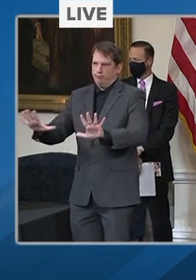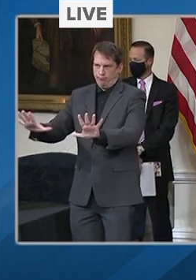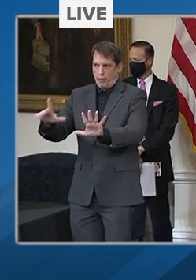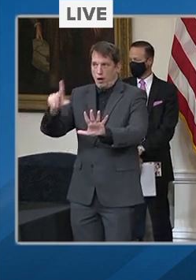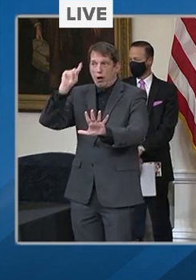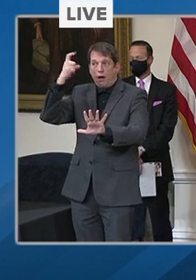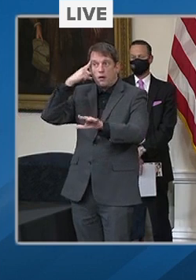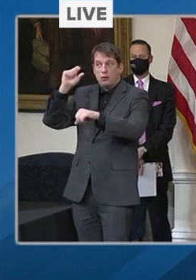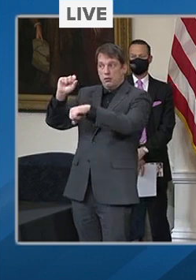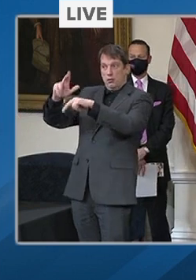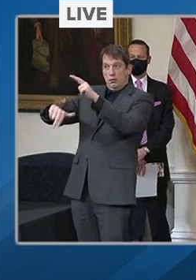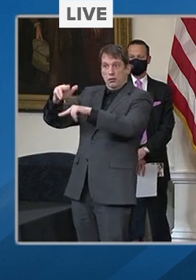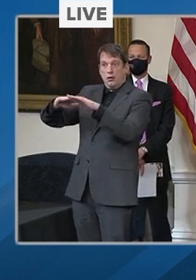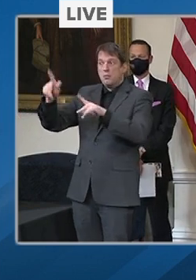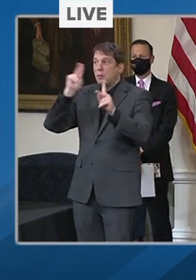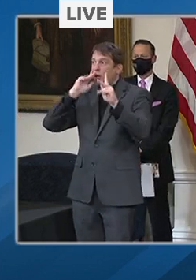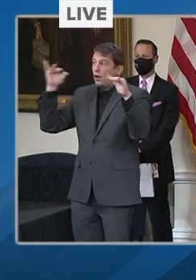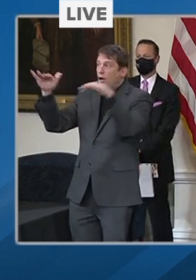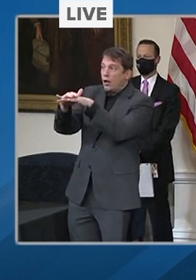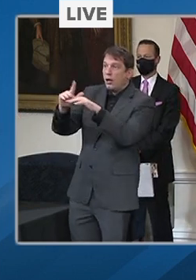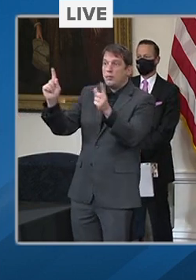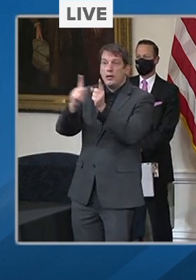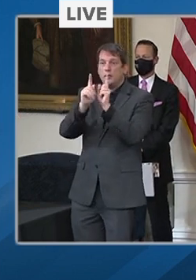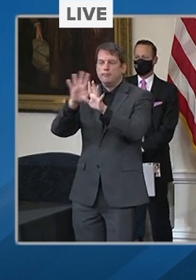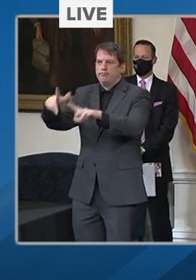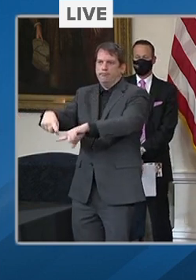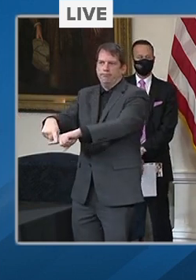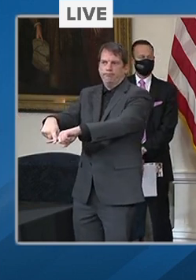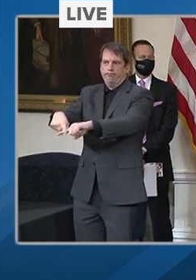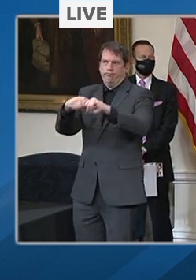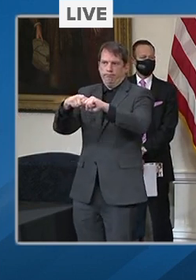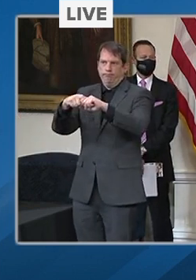customer-facing operations at state facilities for the